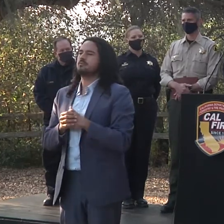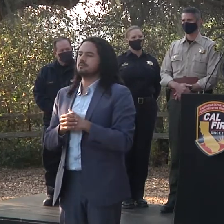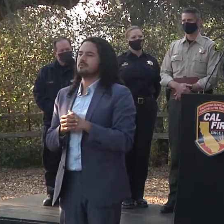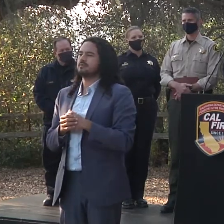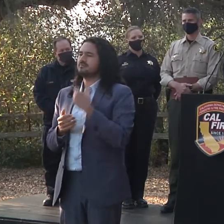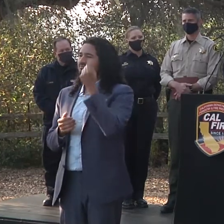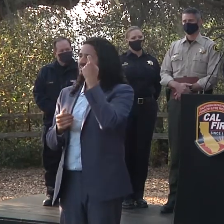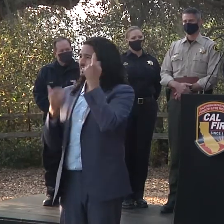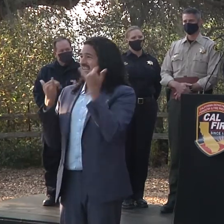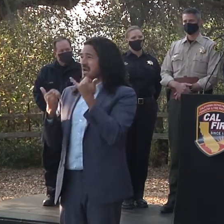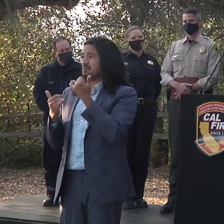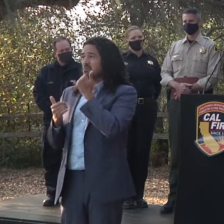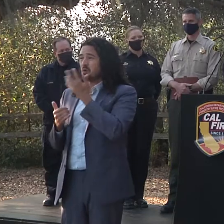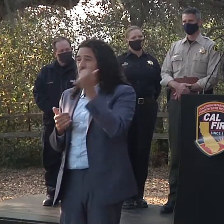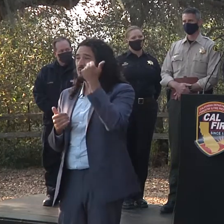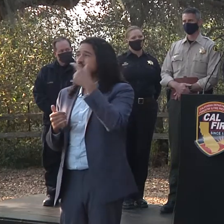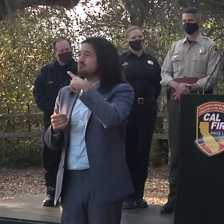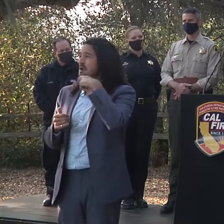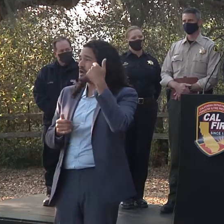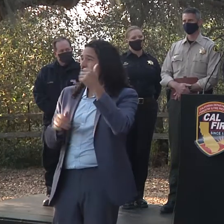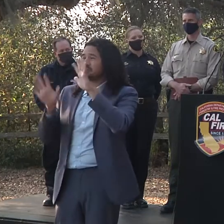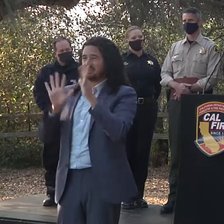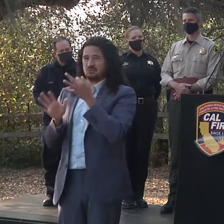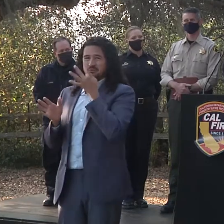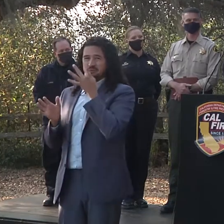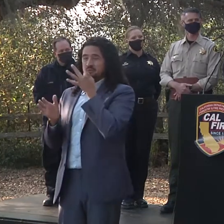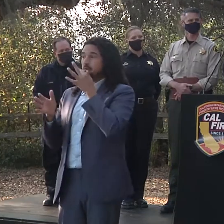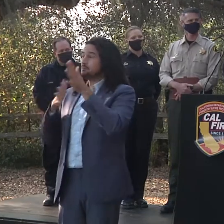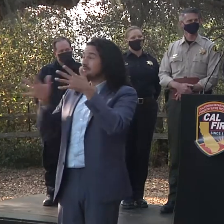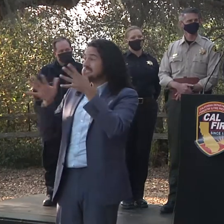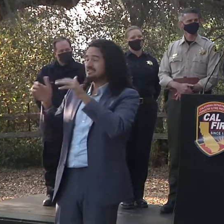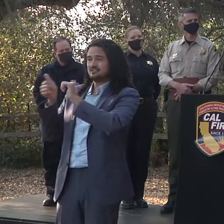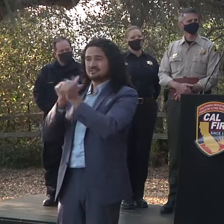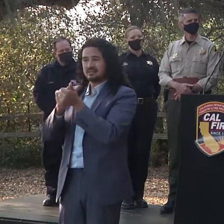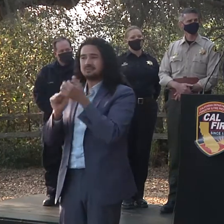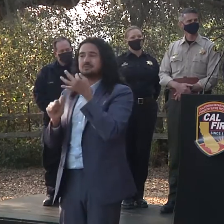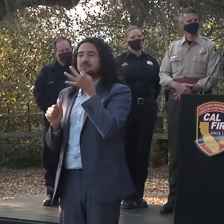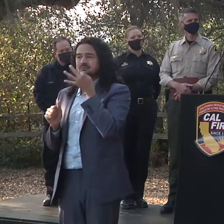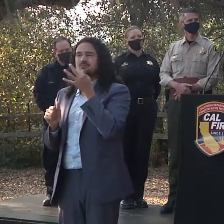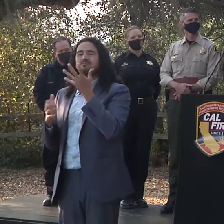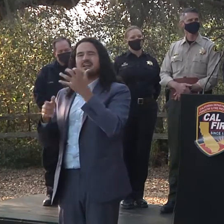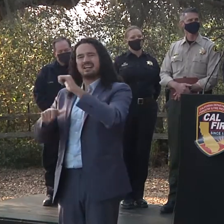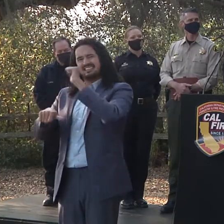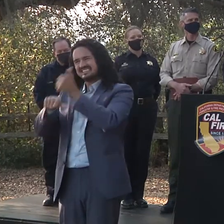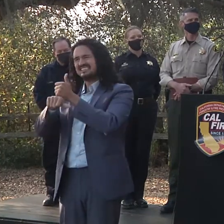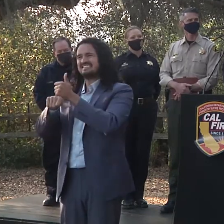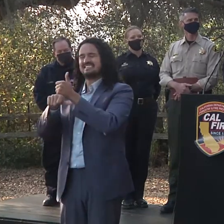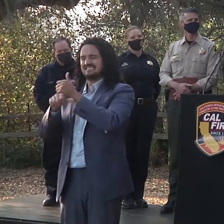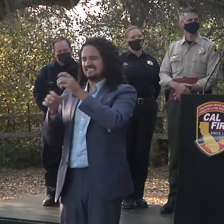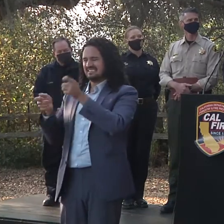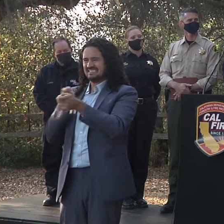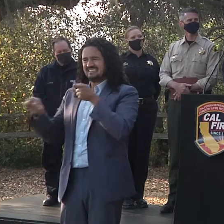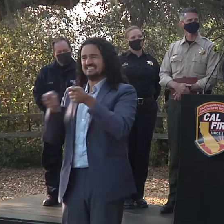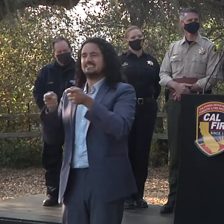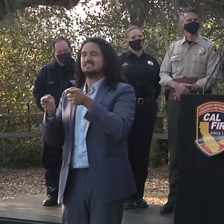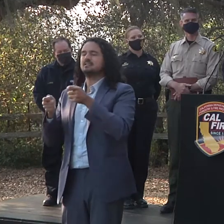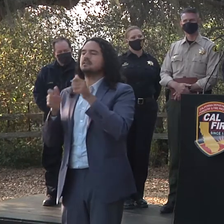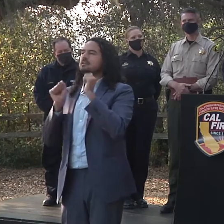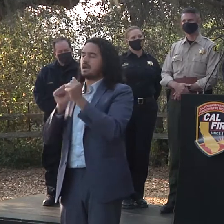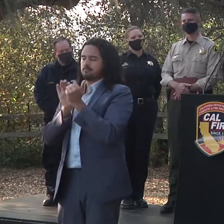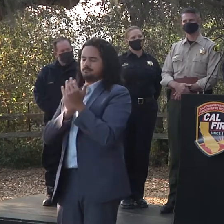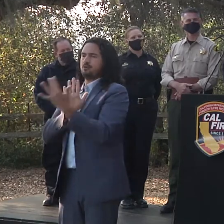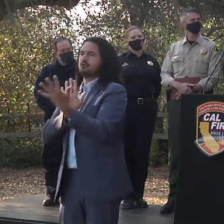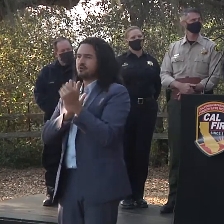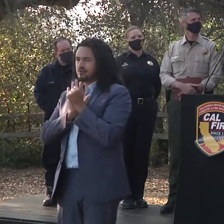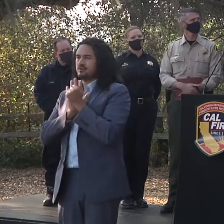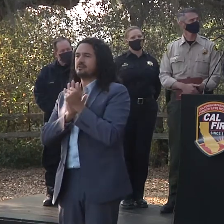and change in our wind pattern. So we wanted to institute that tactic so that we could mitigate